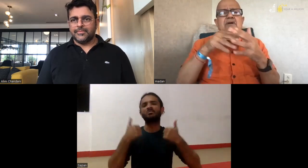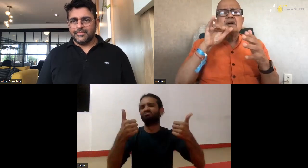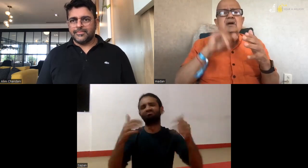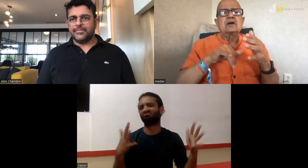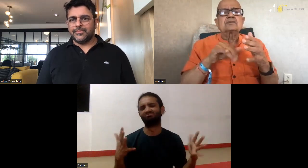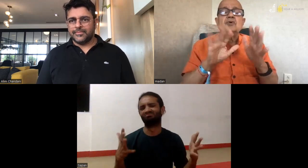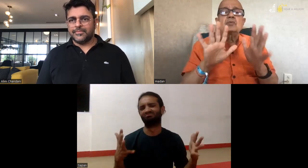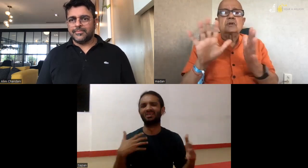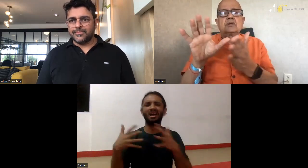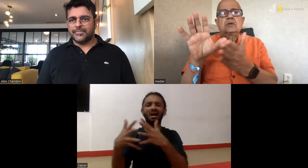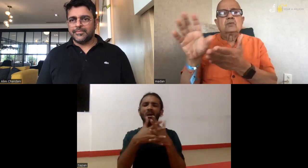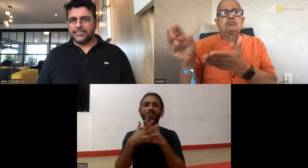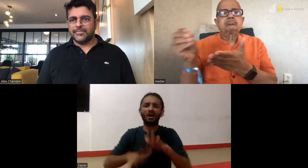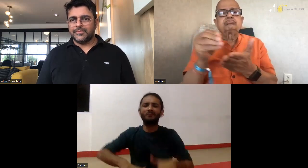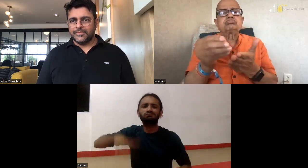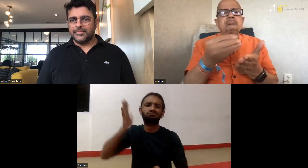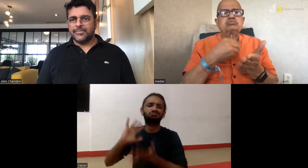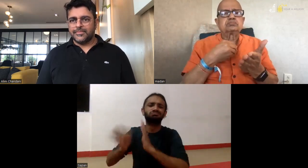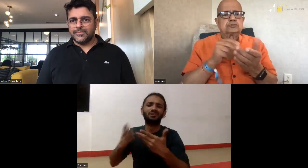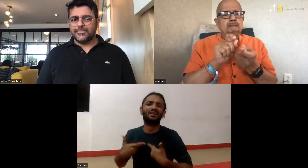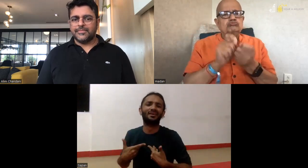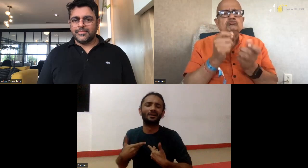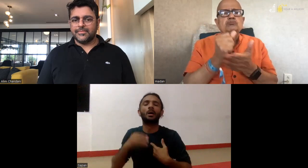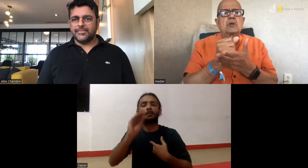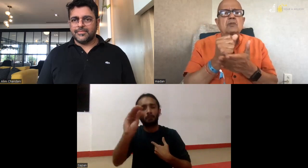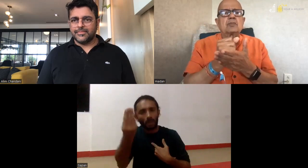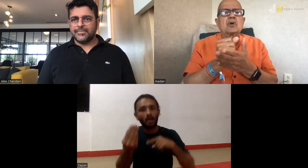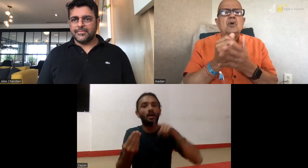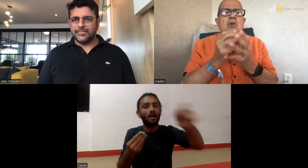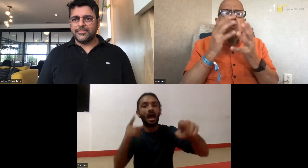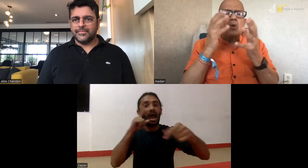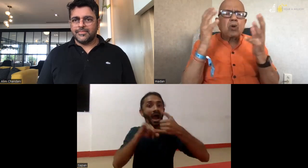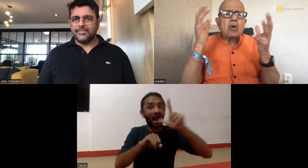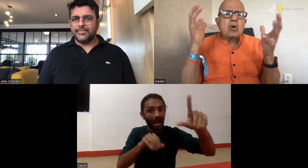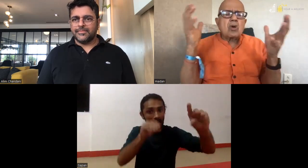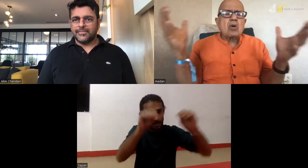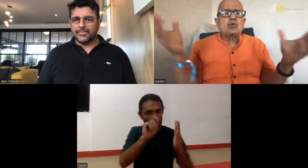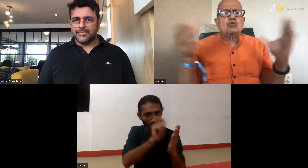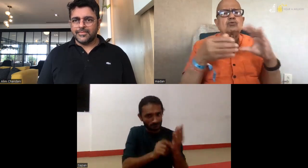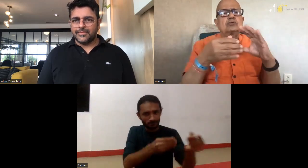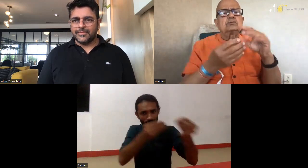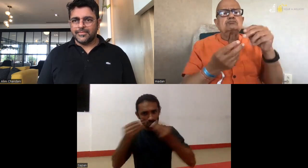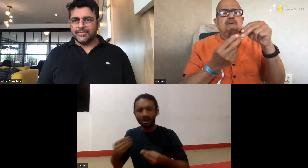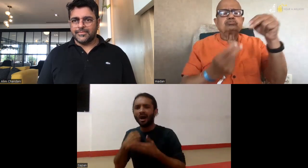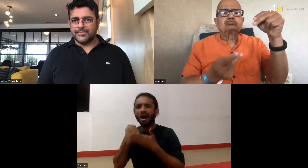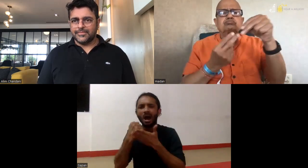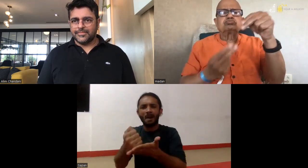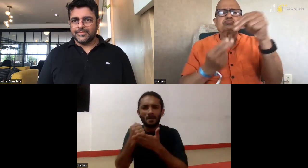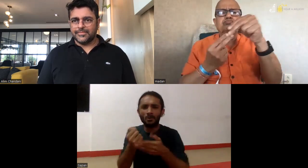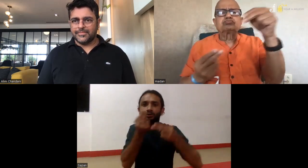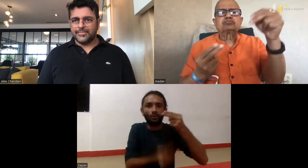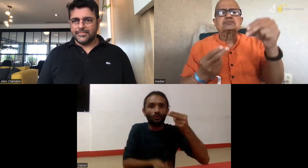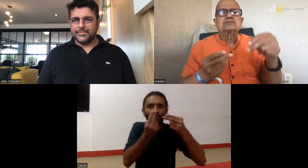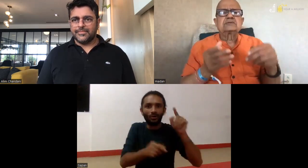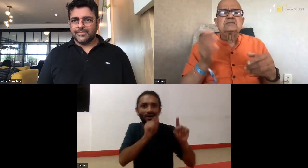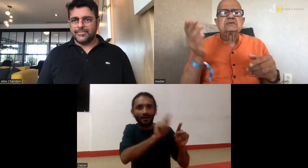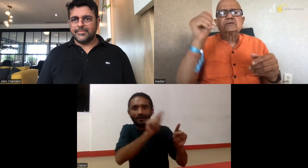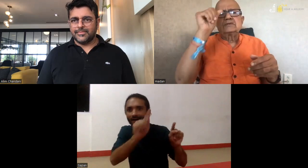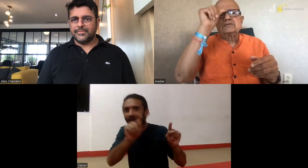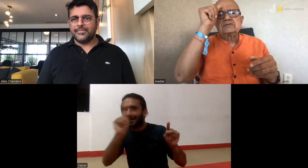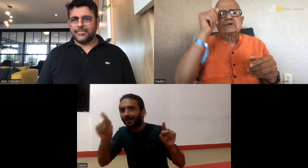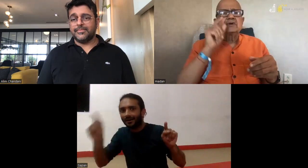like, you like writing the books and the novels. I know there are people, including me, that I would like to write a